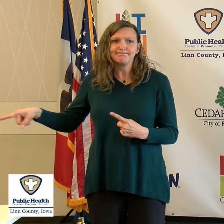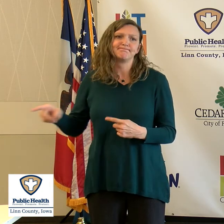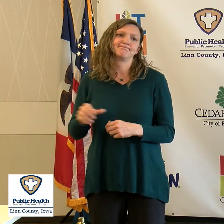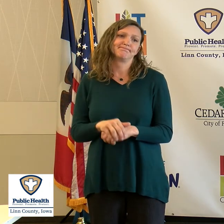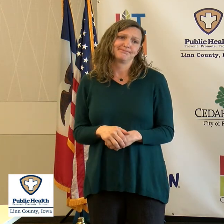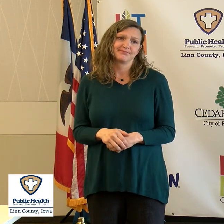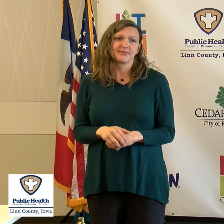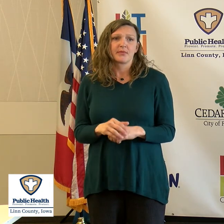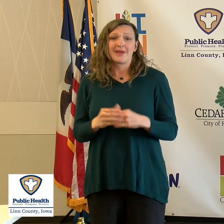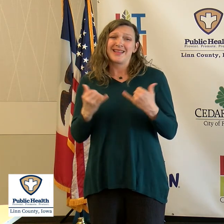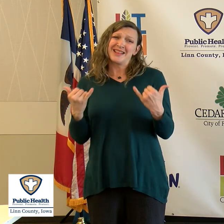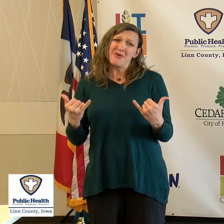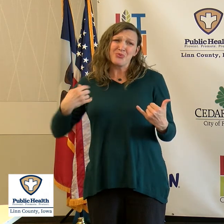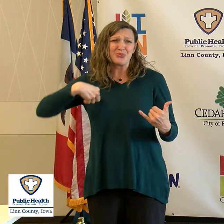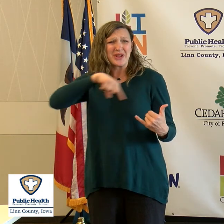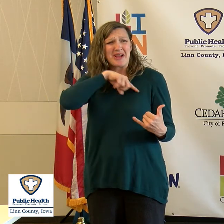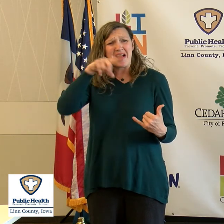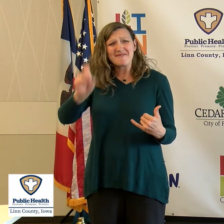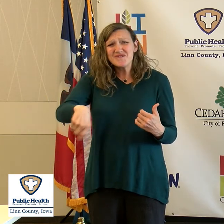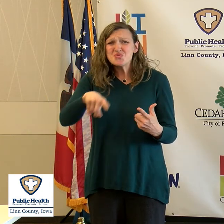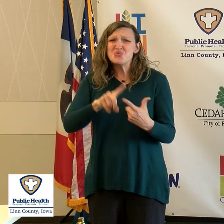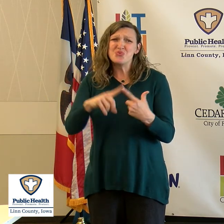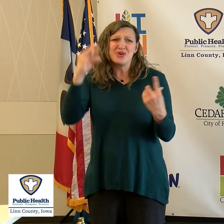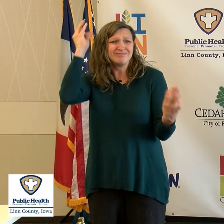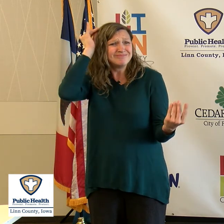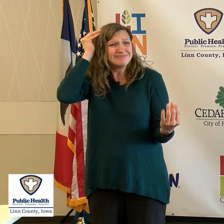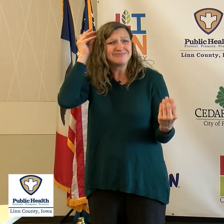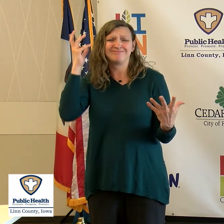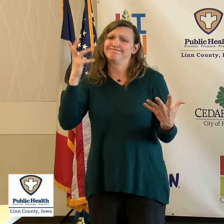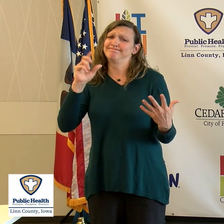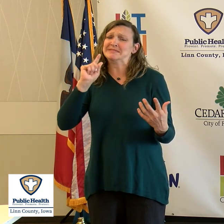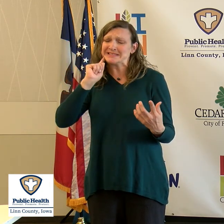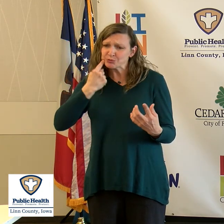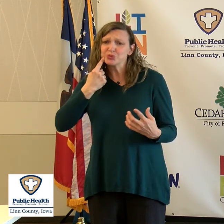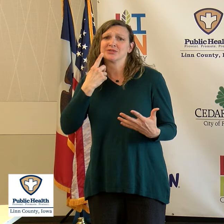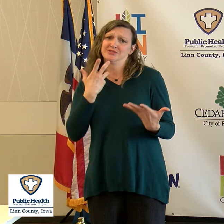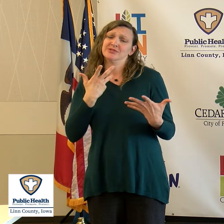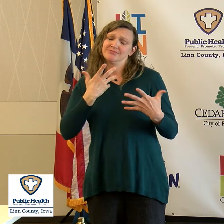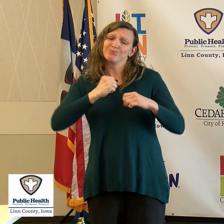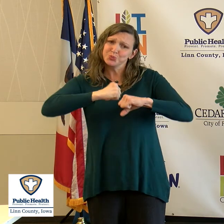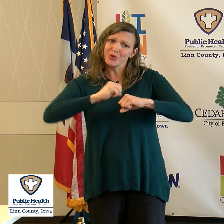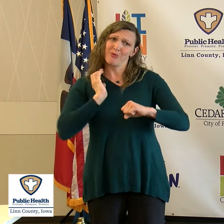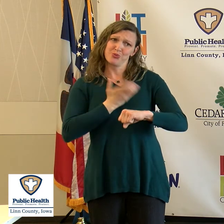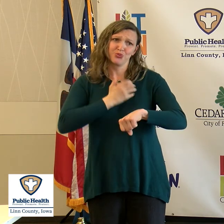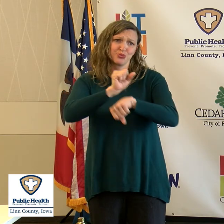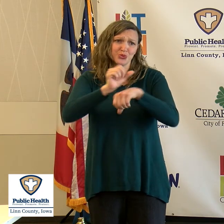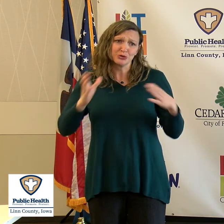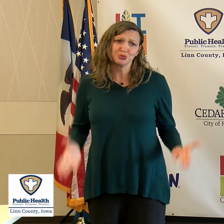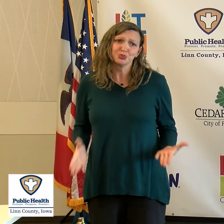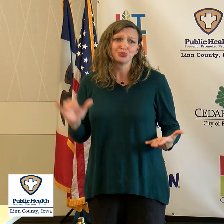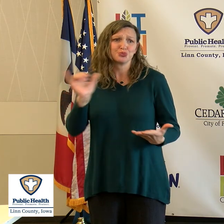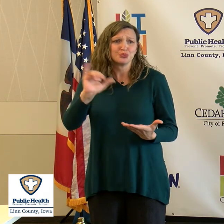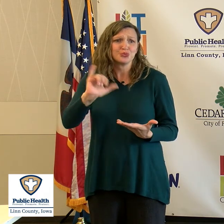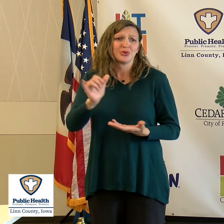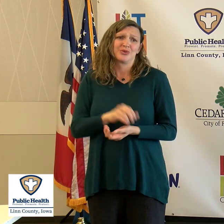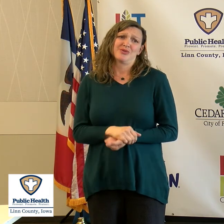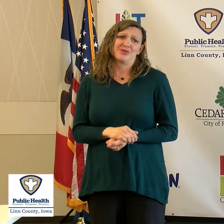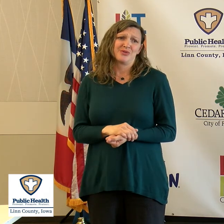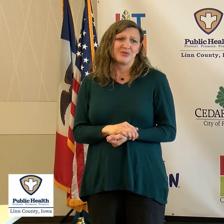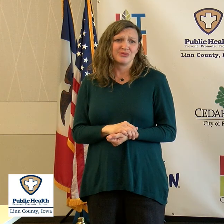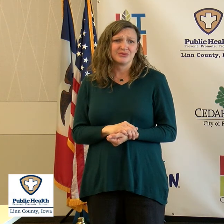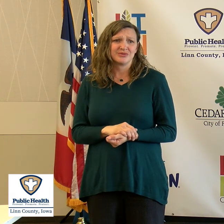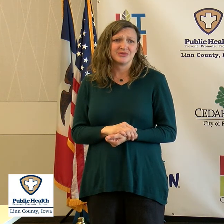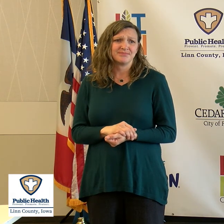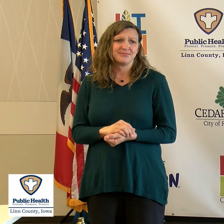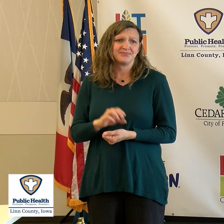pandemic? We refer to many of these workers as essential, which I wholeheartedly agree that they are,